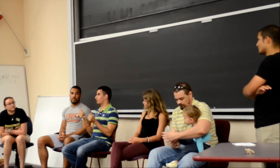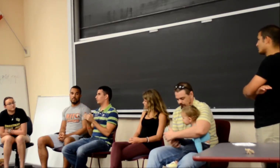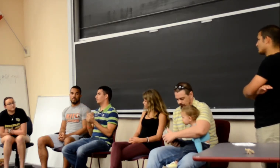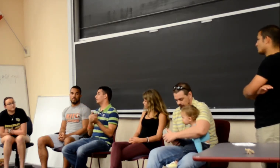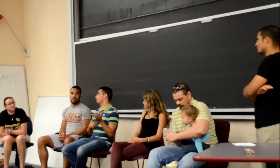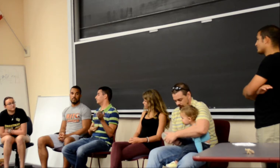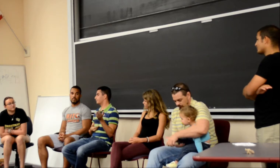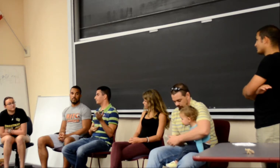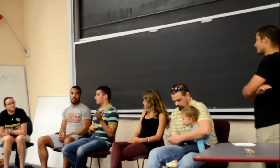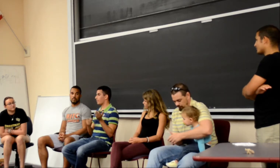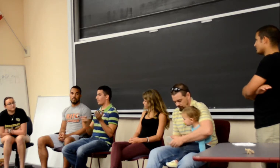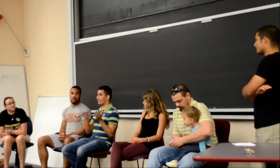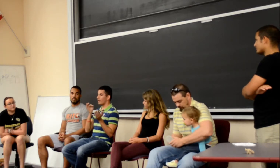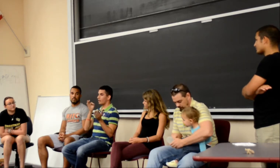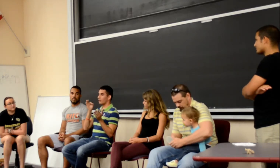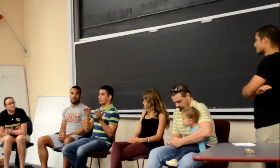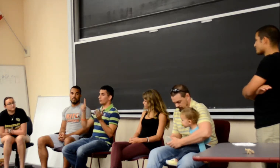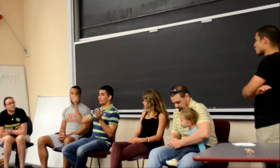on what to do with me.